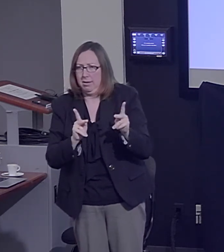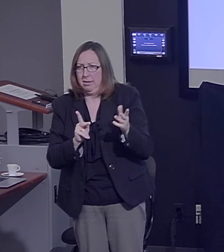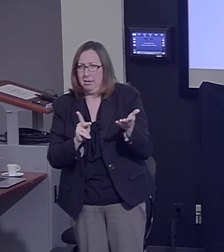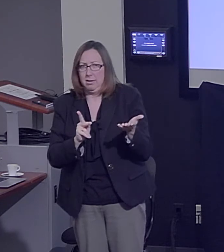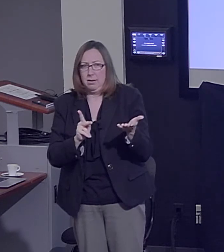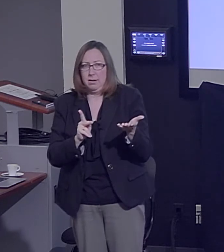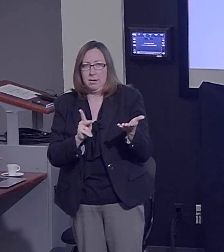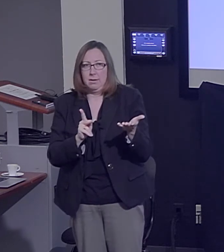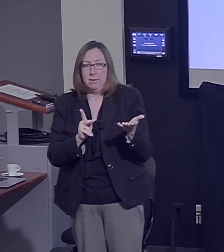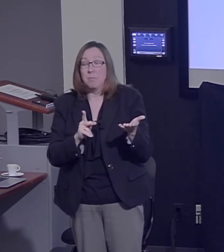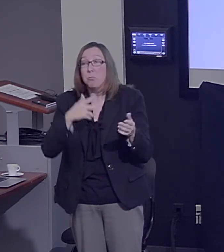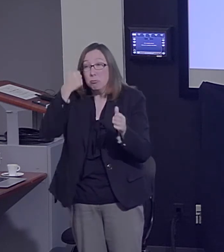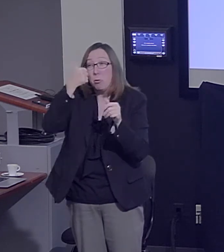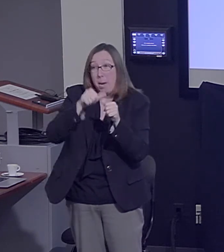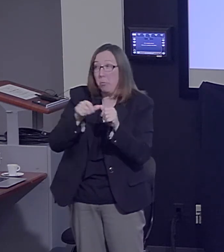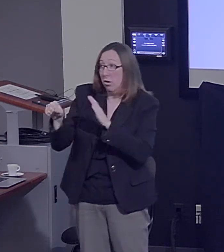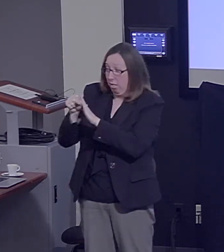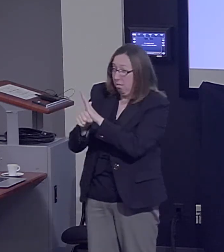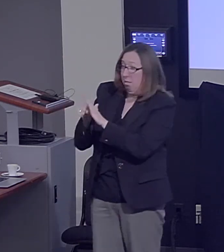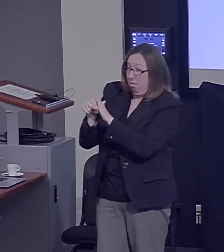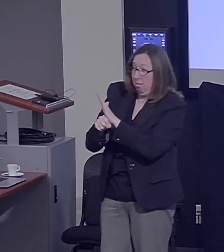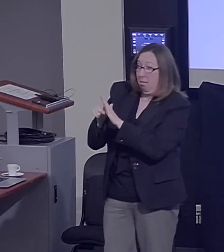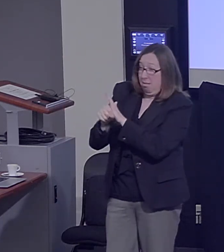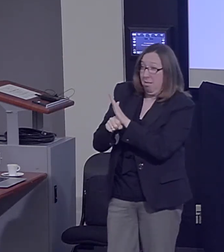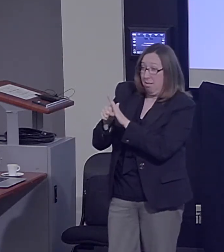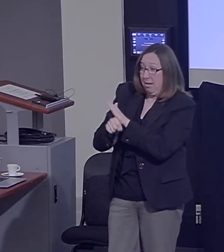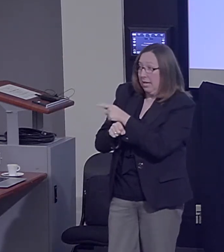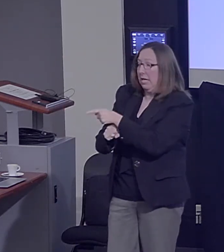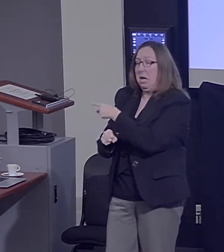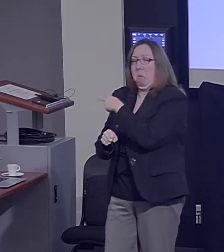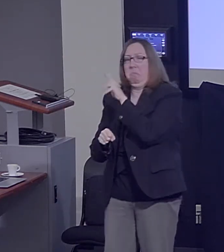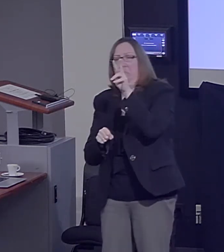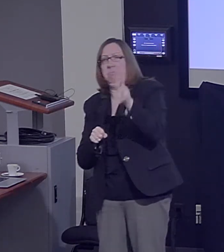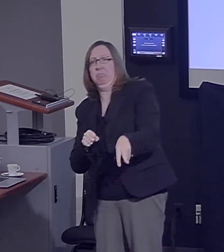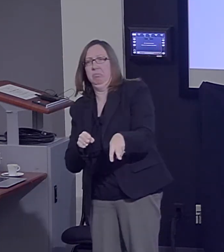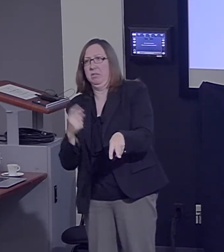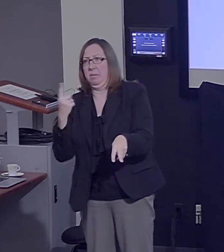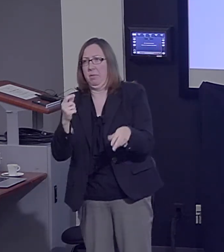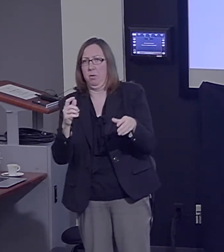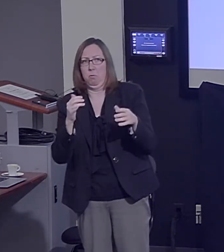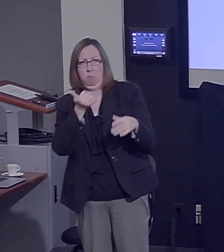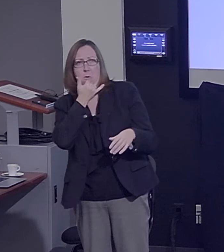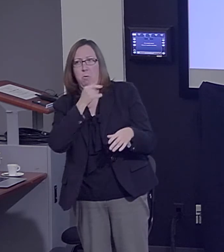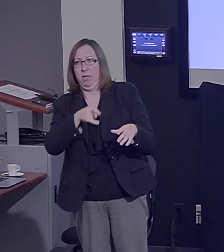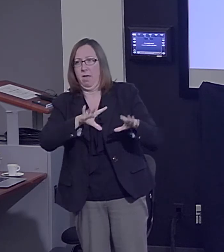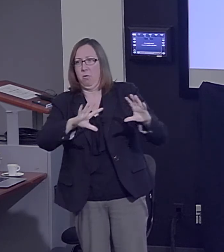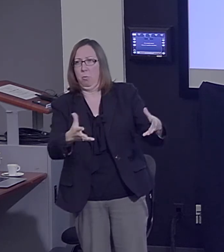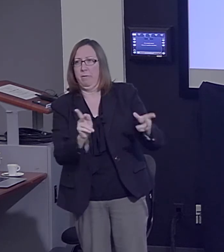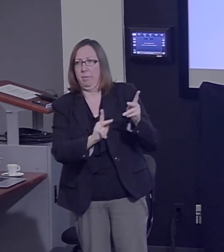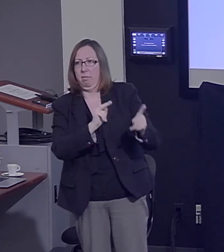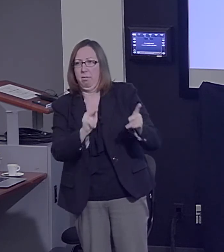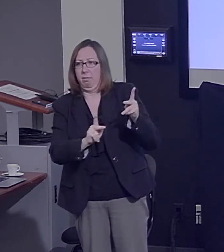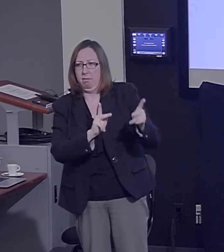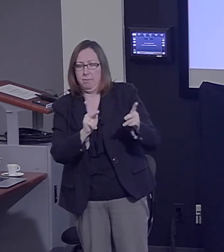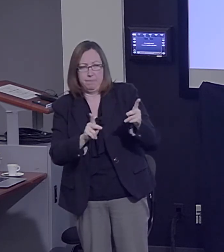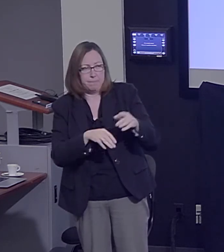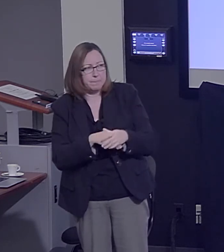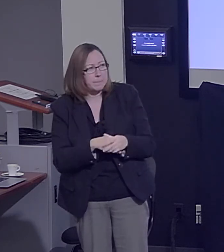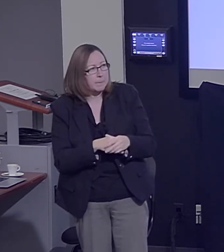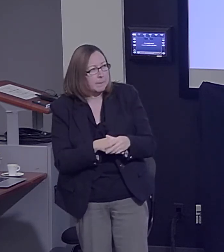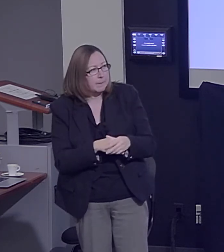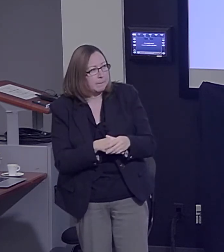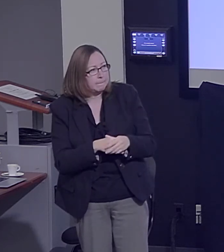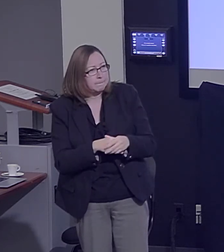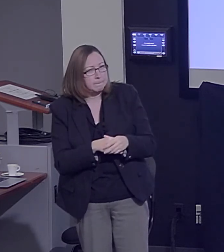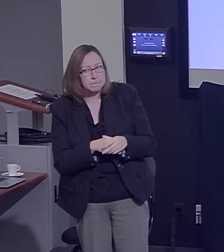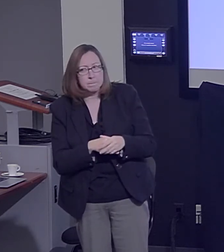Because he was considered there was nothing wrong in what he did. If he said, that's his word, if I have been ordered